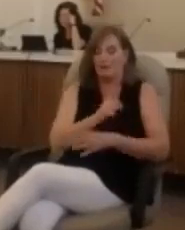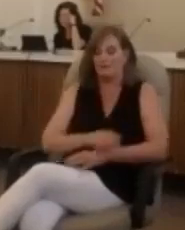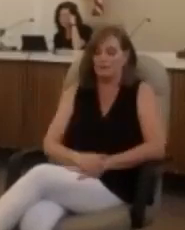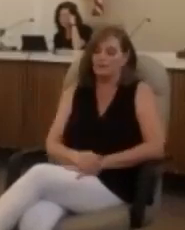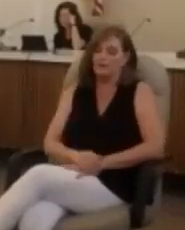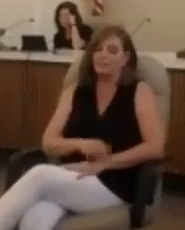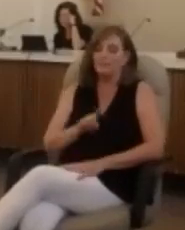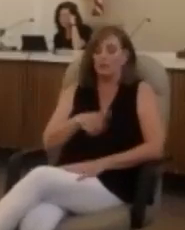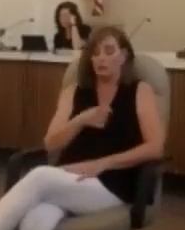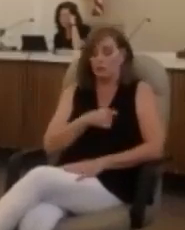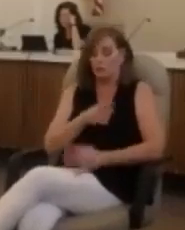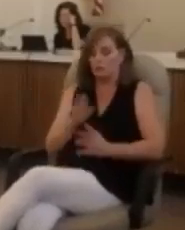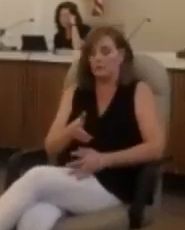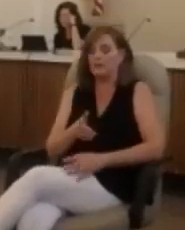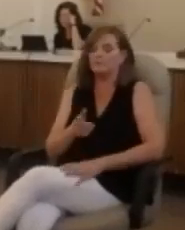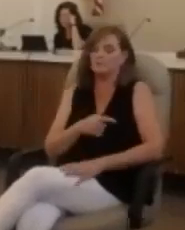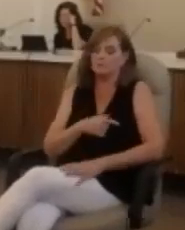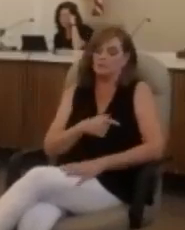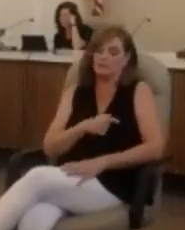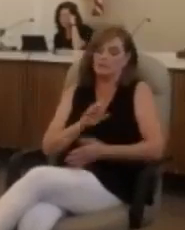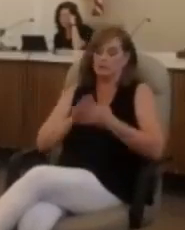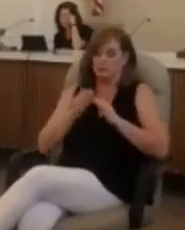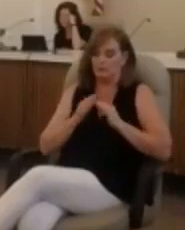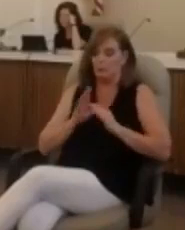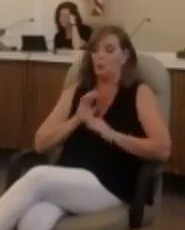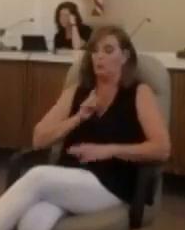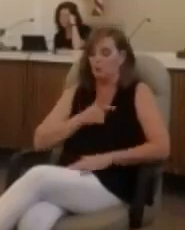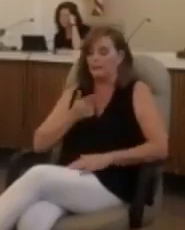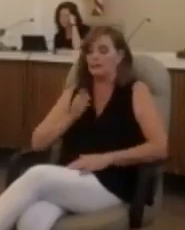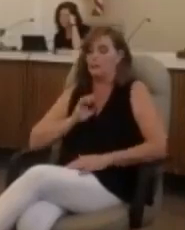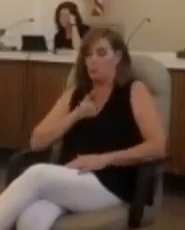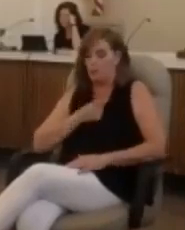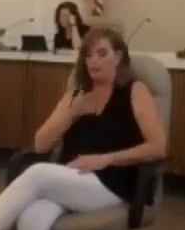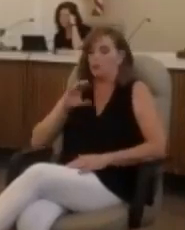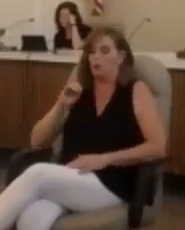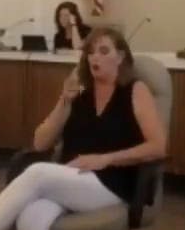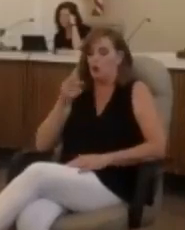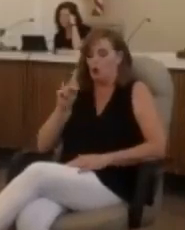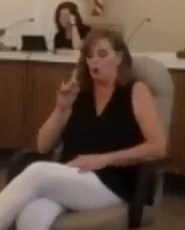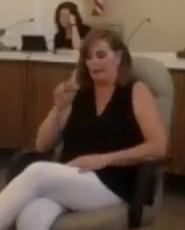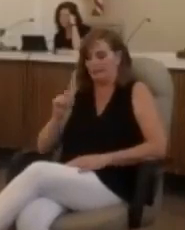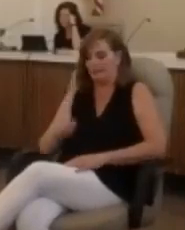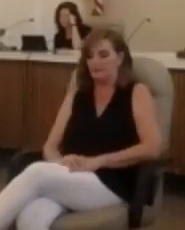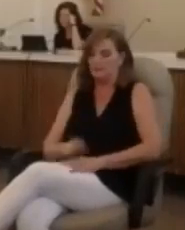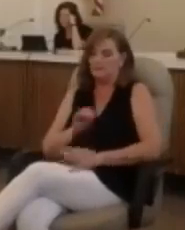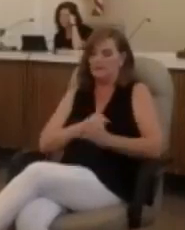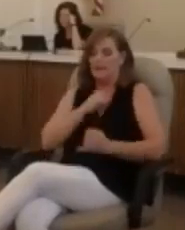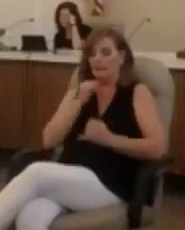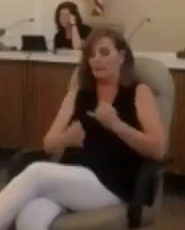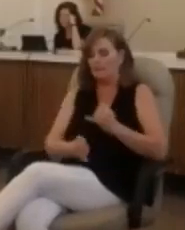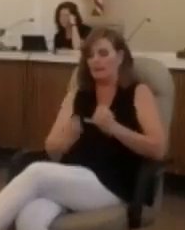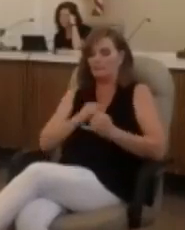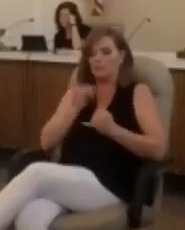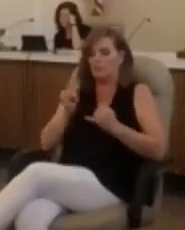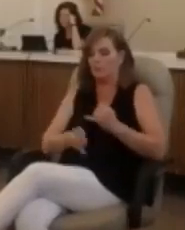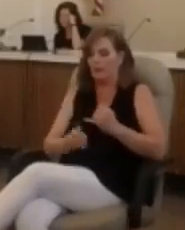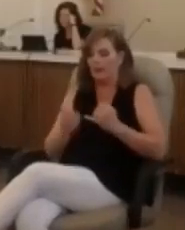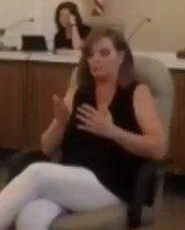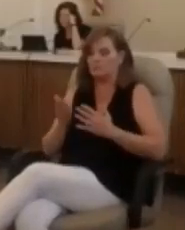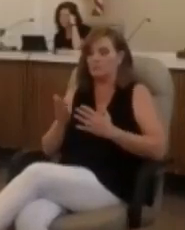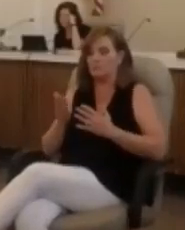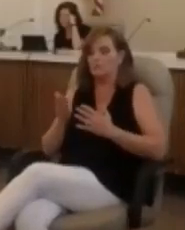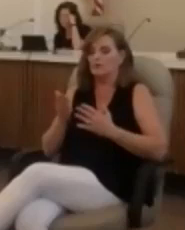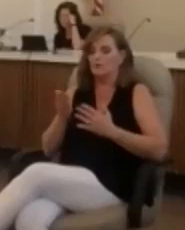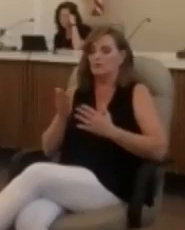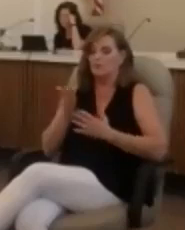be municipal, we would be the ownership and we would be the ones doing it. And then the last resolved is